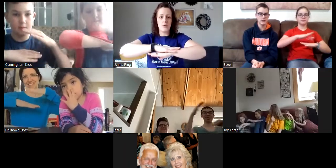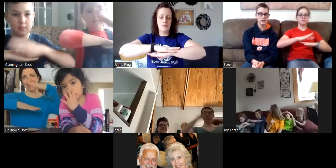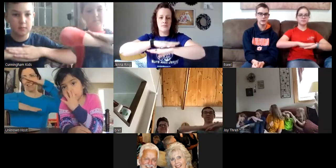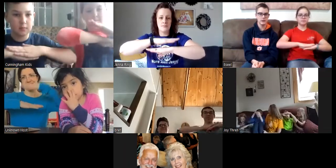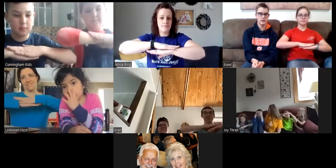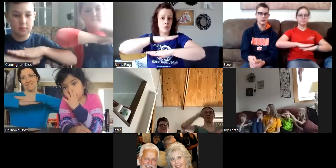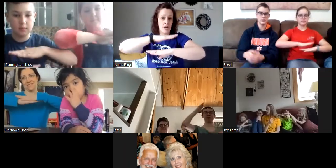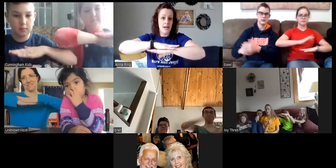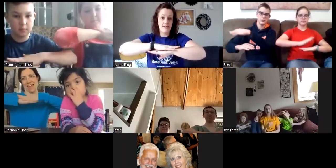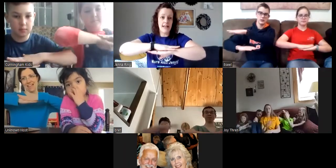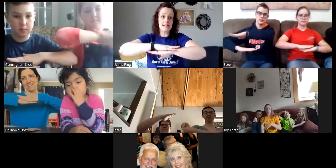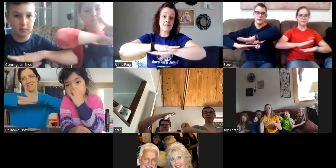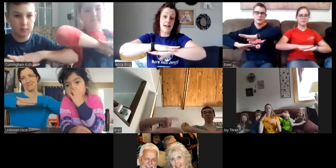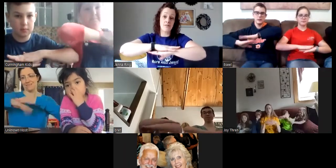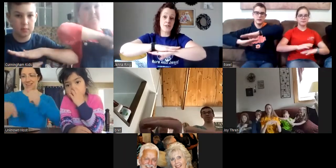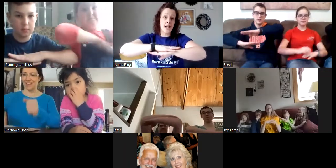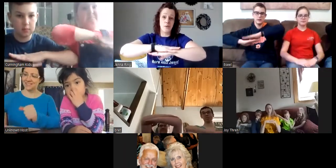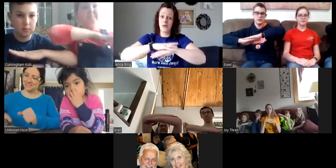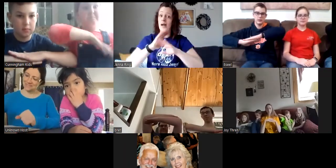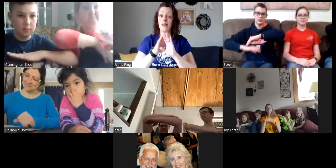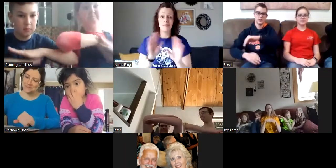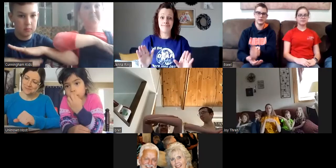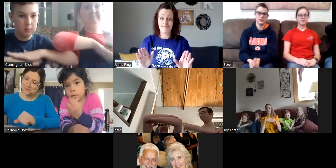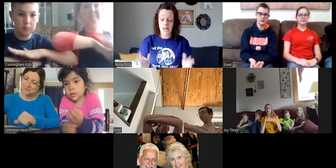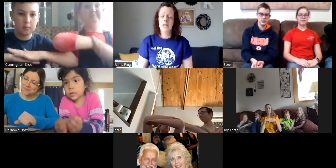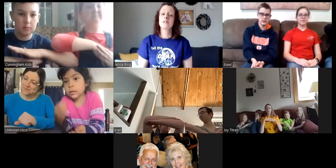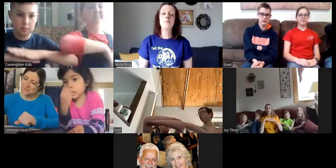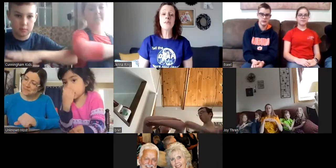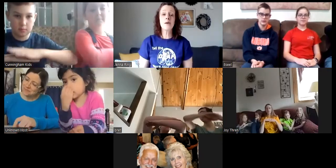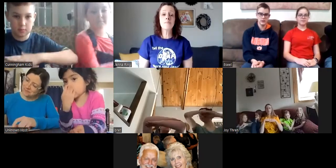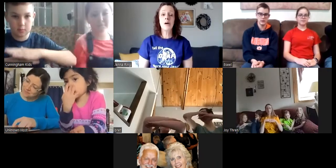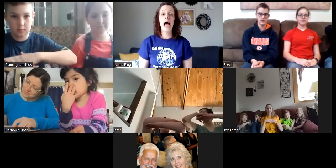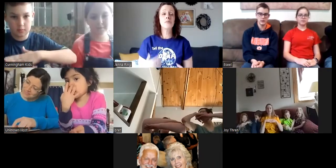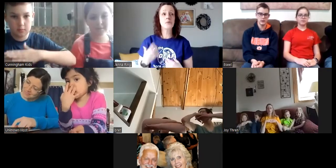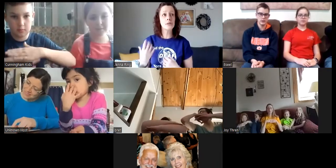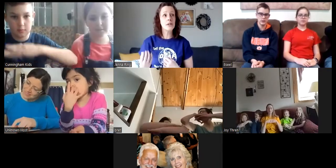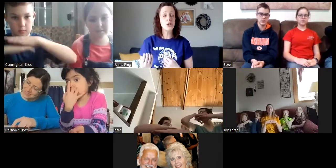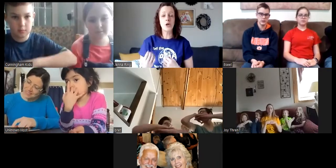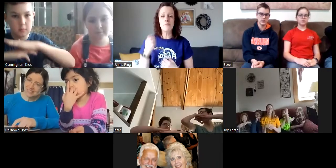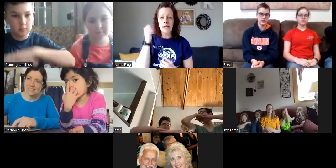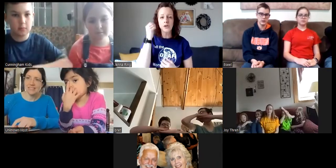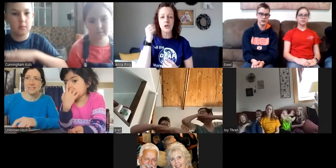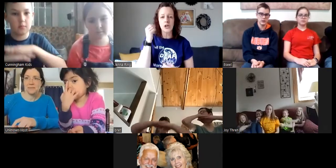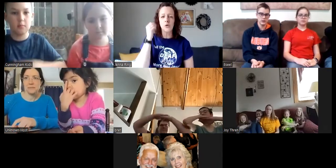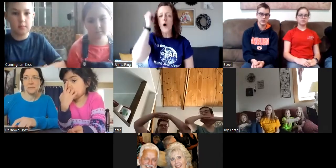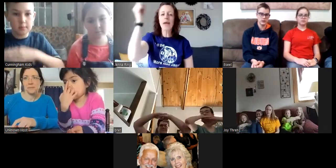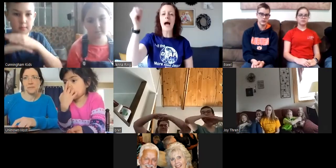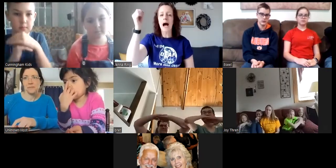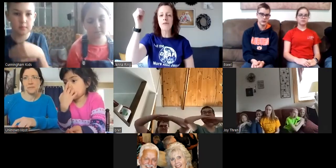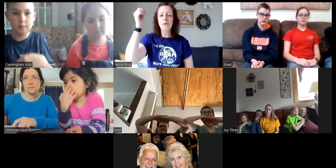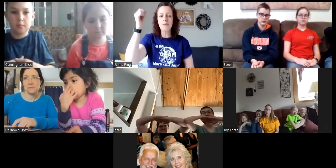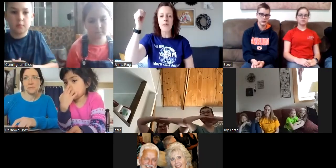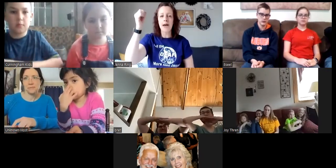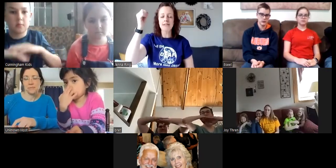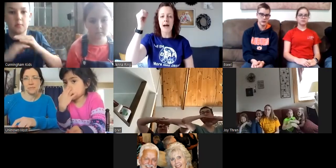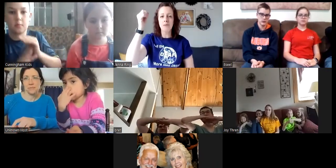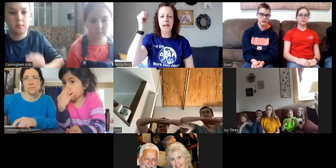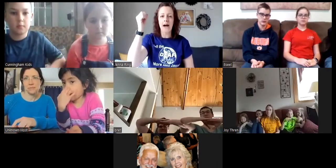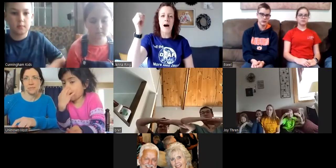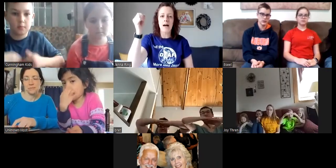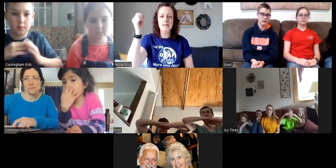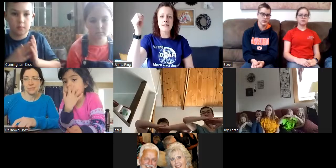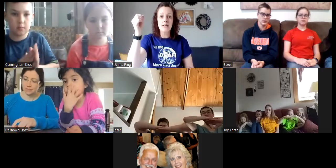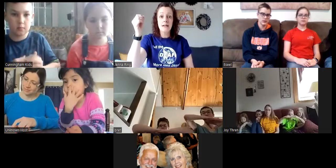the table, okay? That's the sign for table. Some of them have a really good mental cue. Oh yeah, I remember that